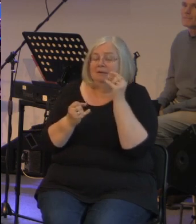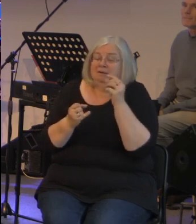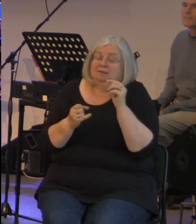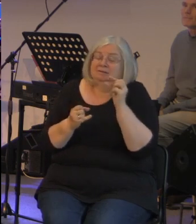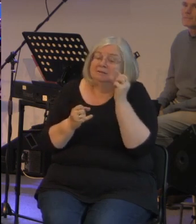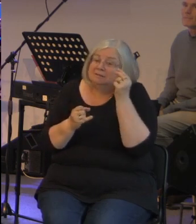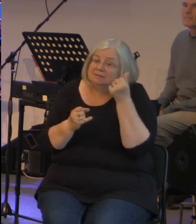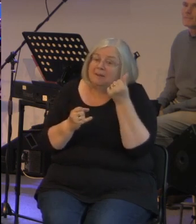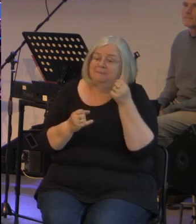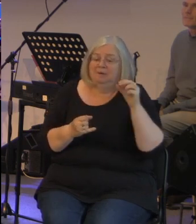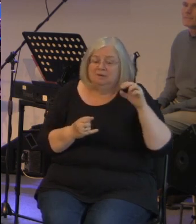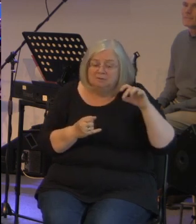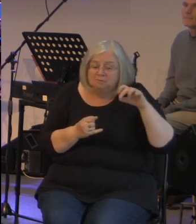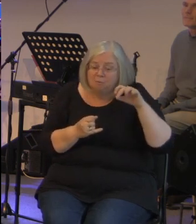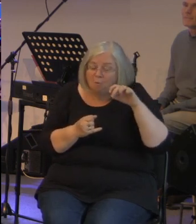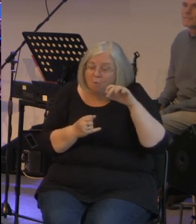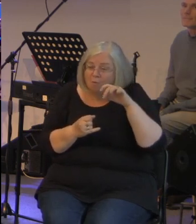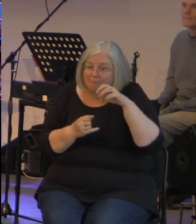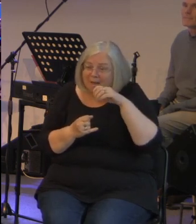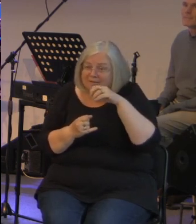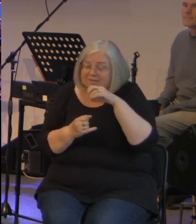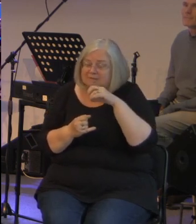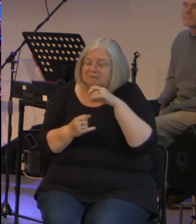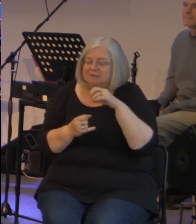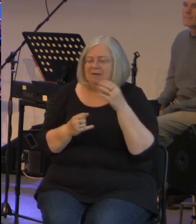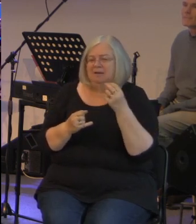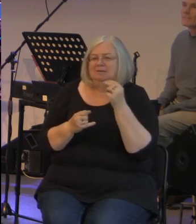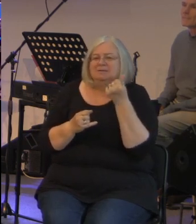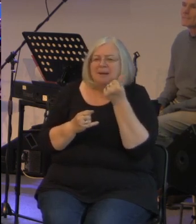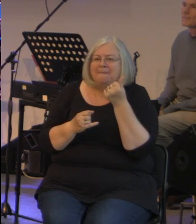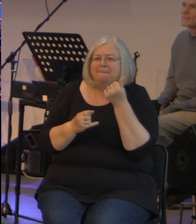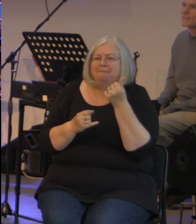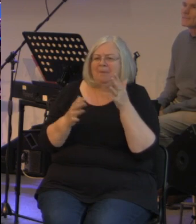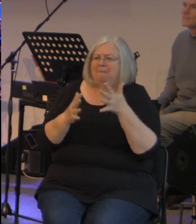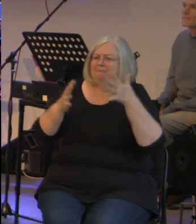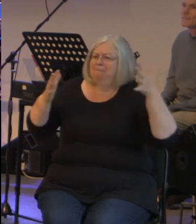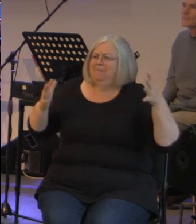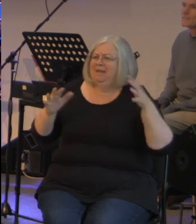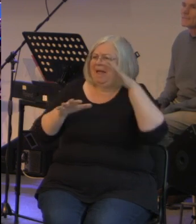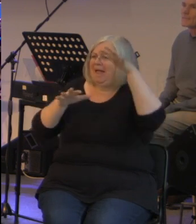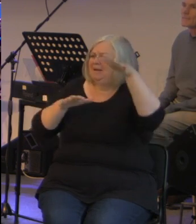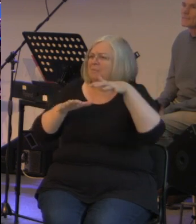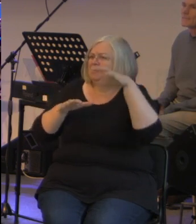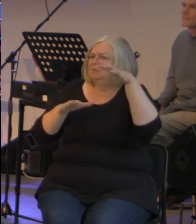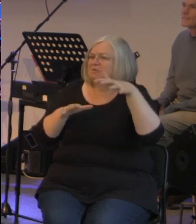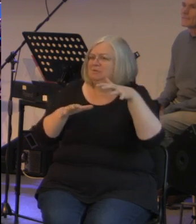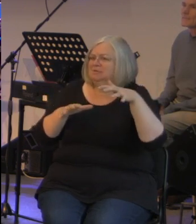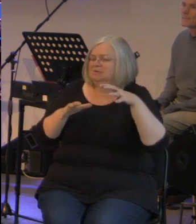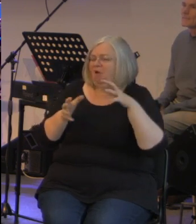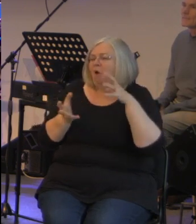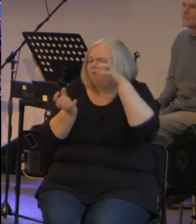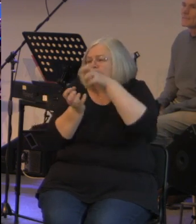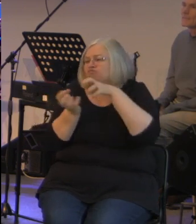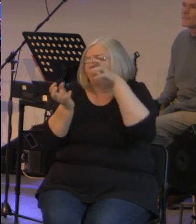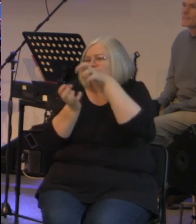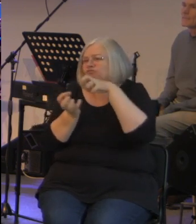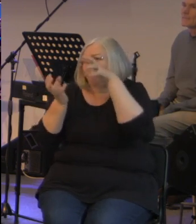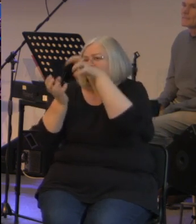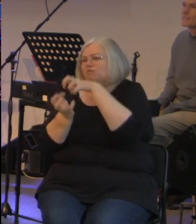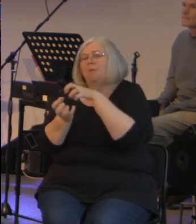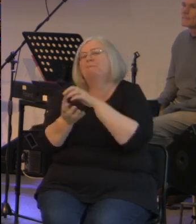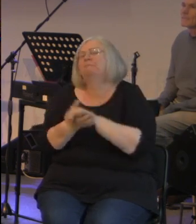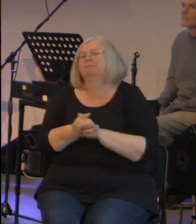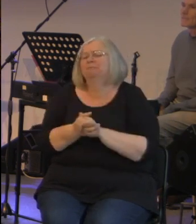or whether it's bigger animals that come along and chomp the whole plant. So the plants need to try to